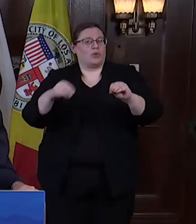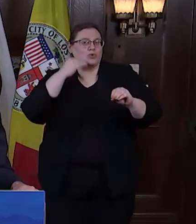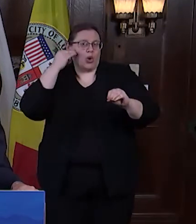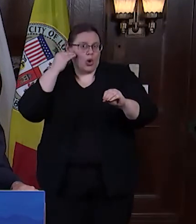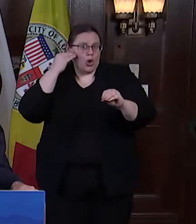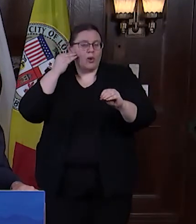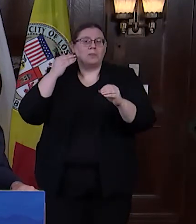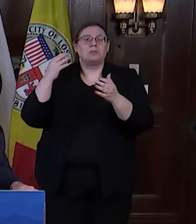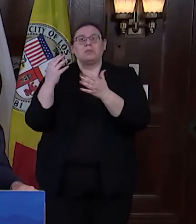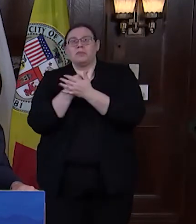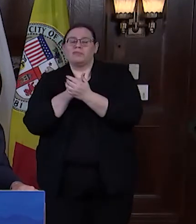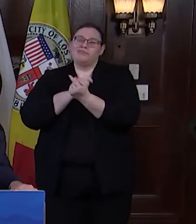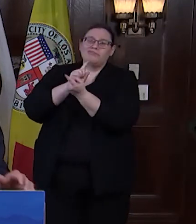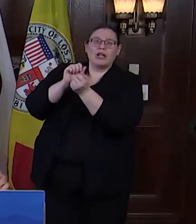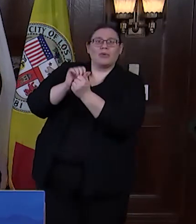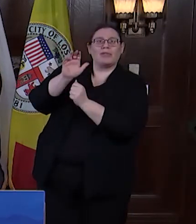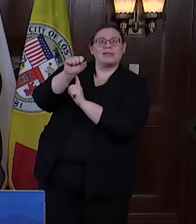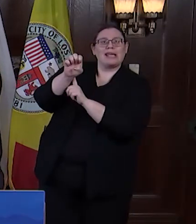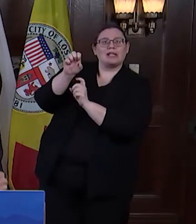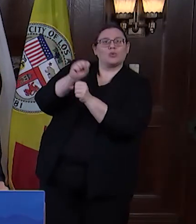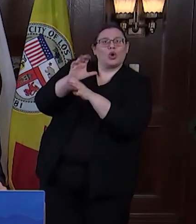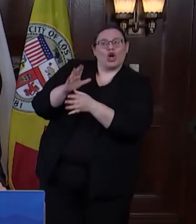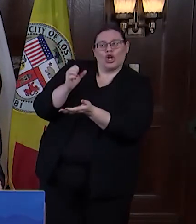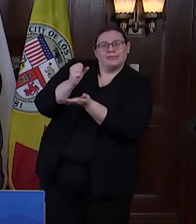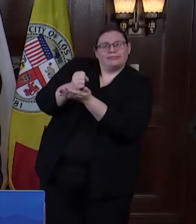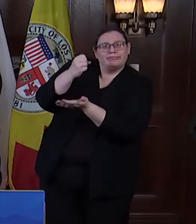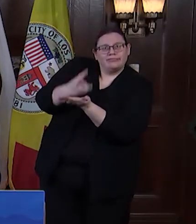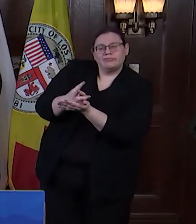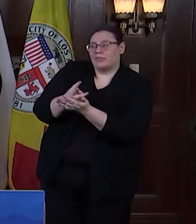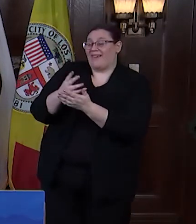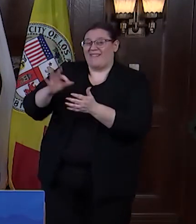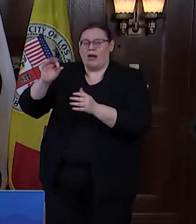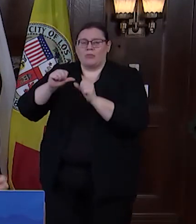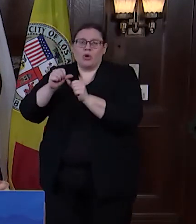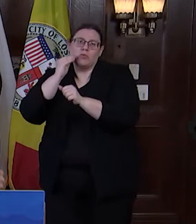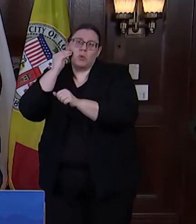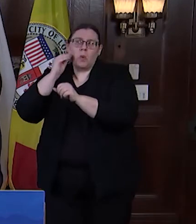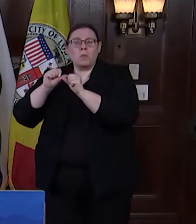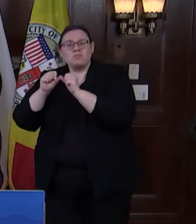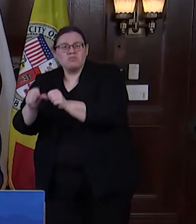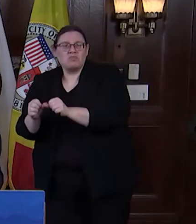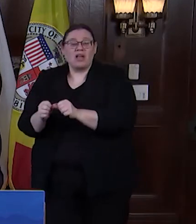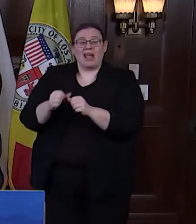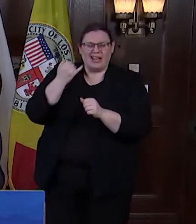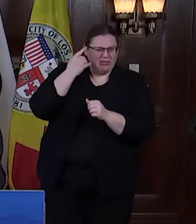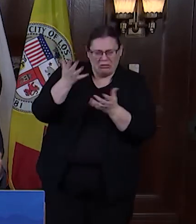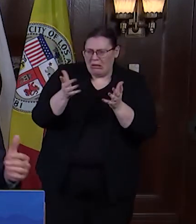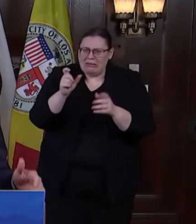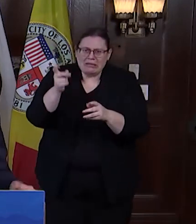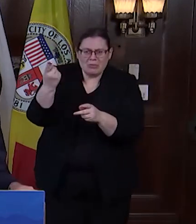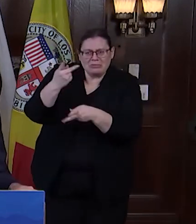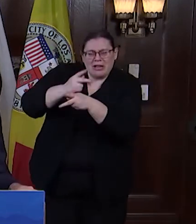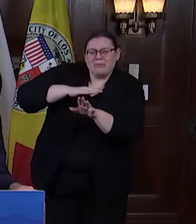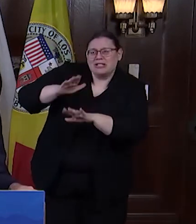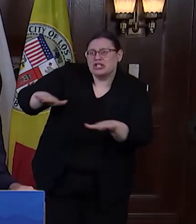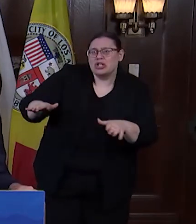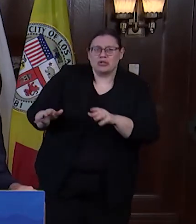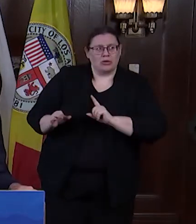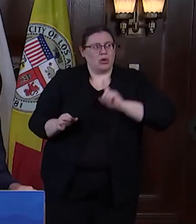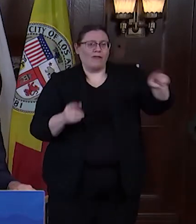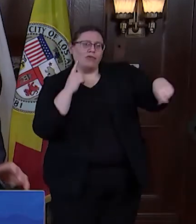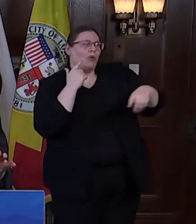access to caseworkers who will help them find permanent housing. We'll manage their needs from childcare to substance abuse